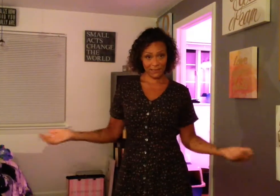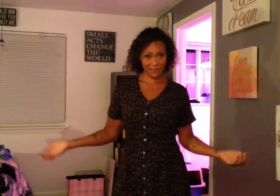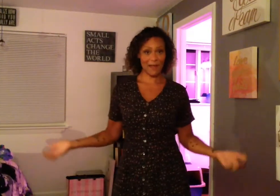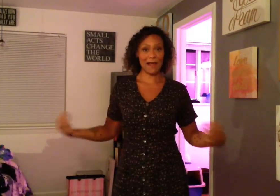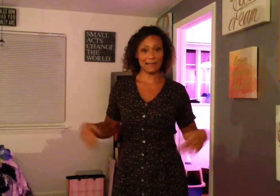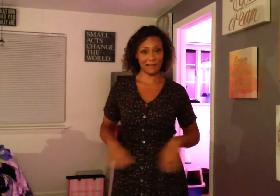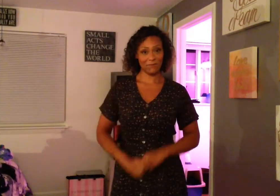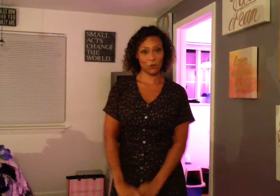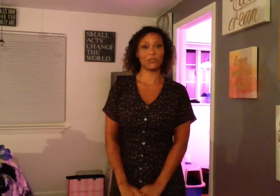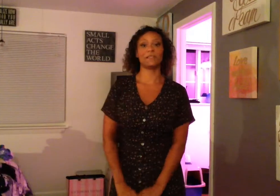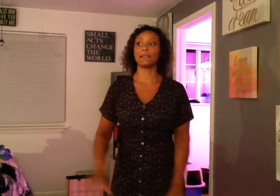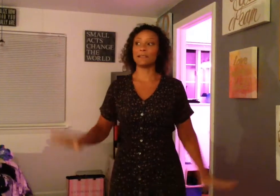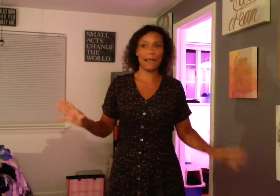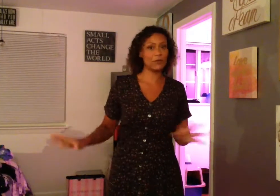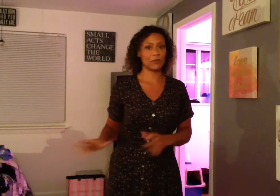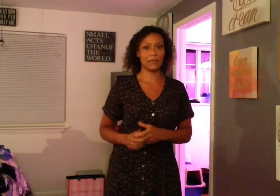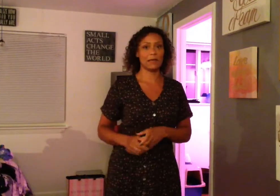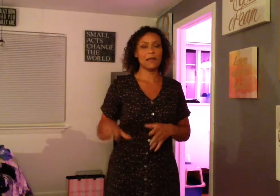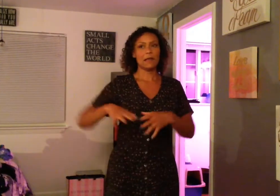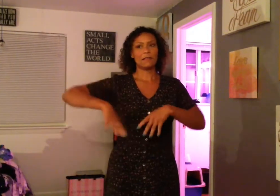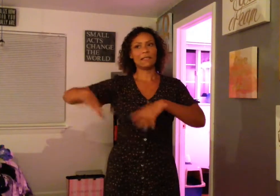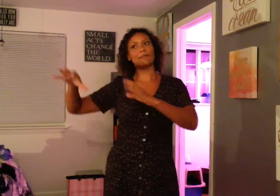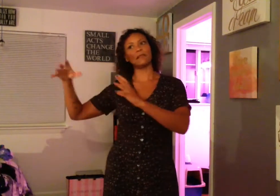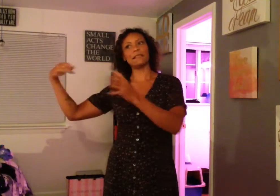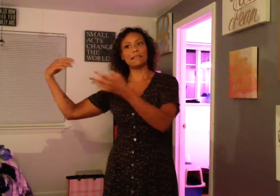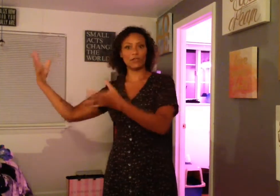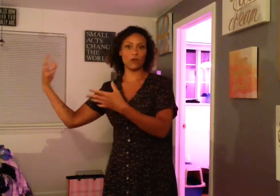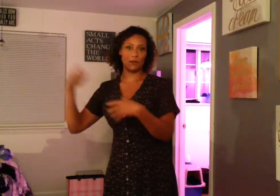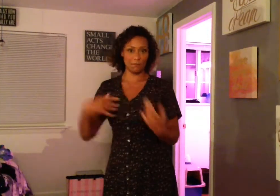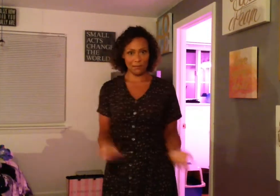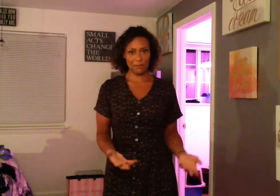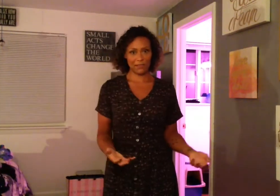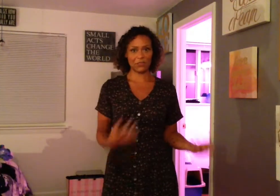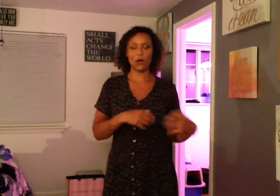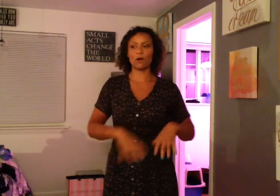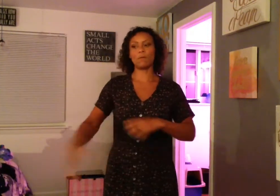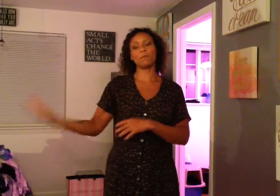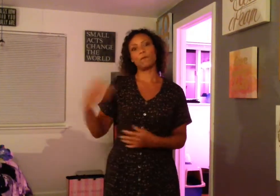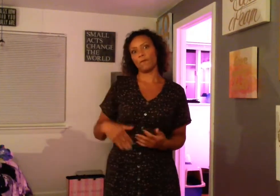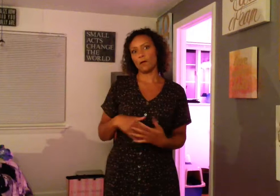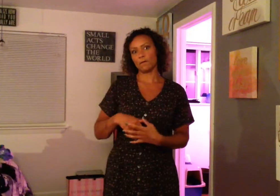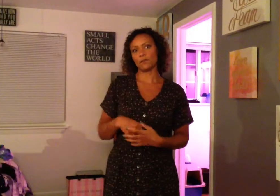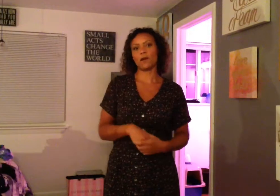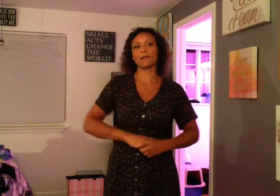his lies and inversions and his hatred and takes everything that's good and makes it dark, when people fall for the darkness,